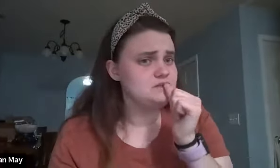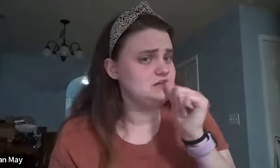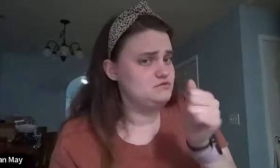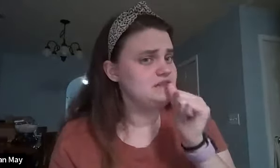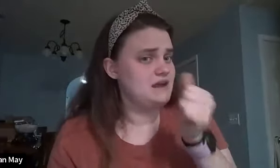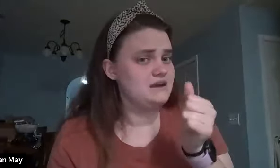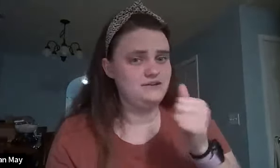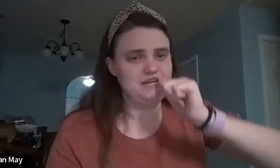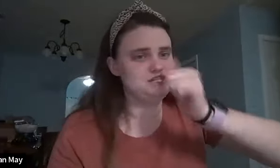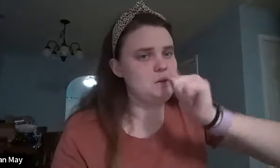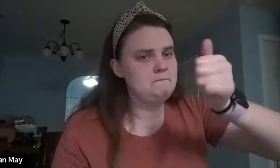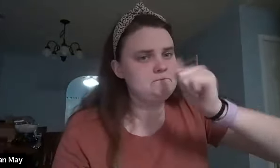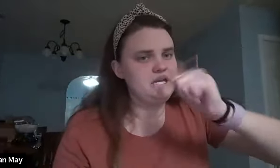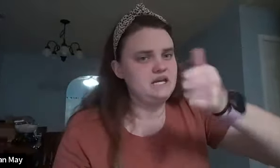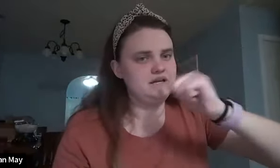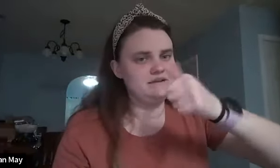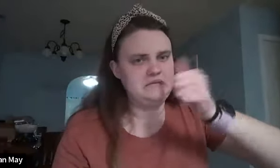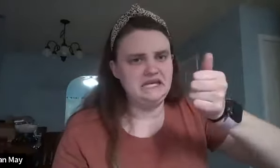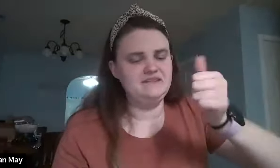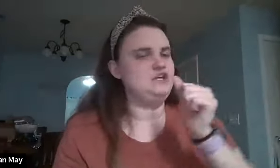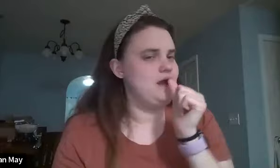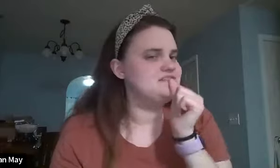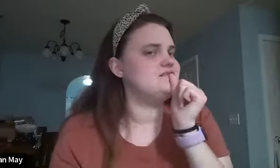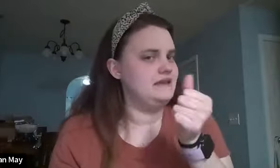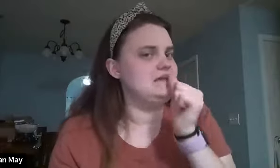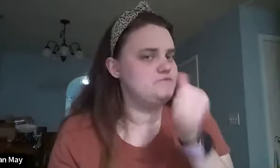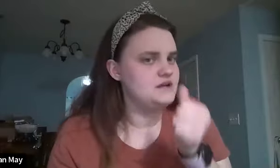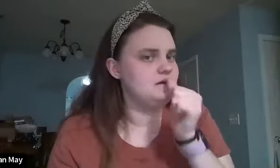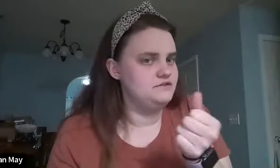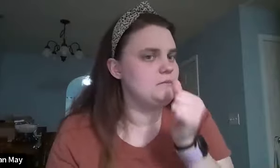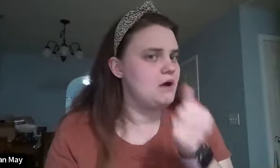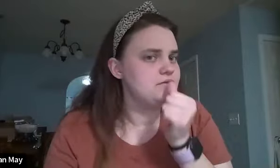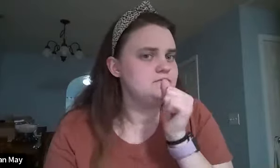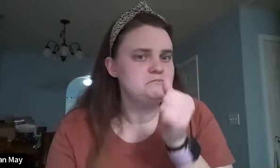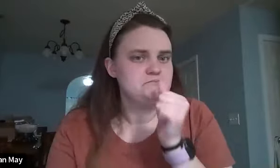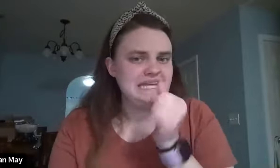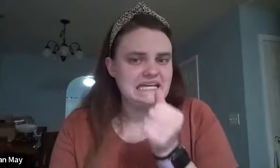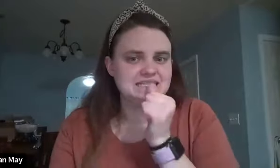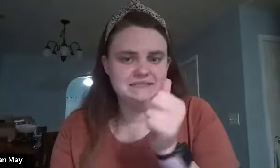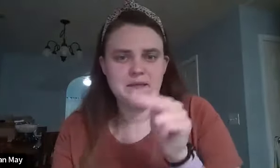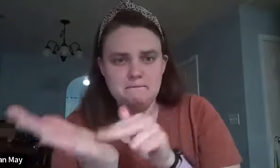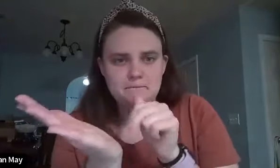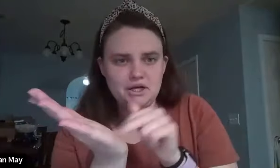like you really got it. You can't just go peanut, like you have to have it like in front of your mouth. Peanut butter.